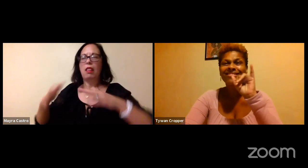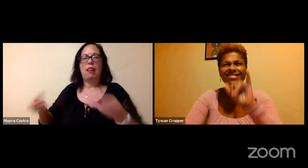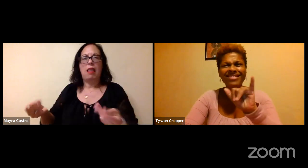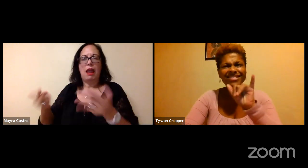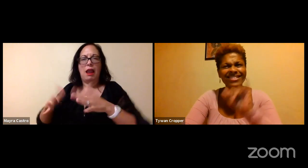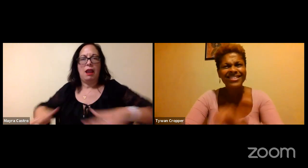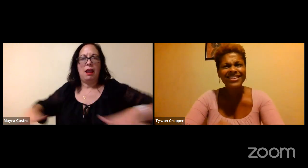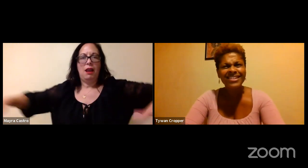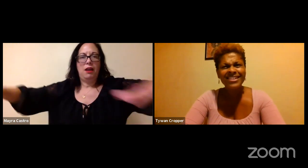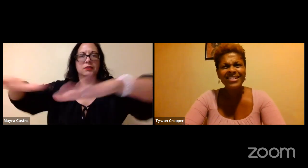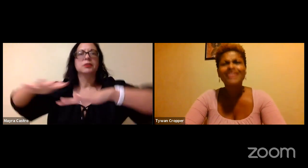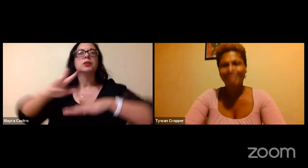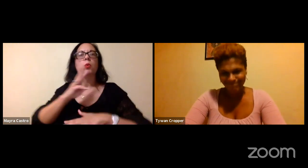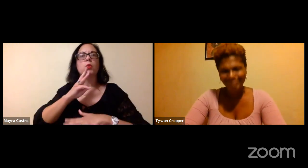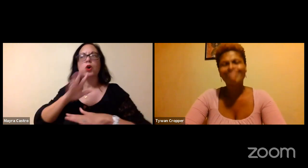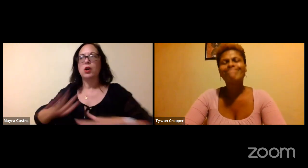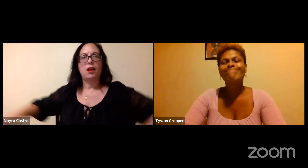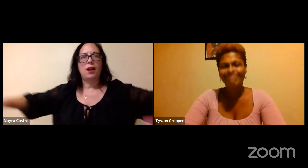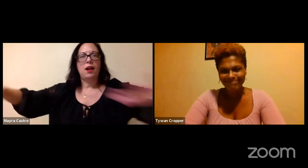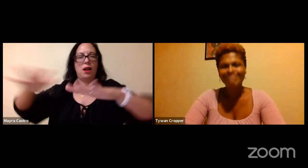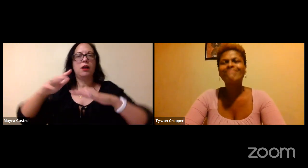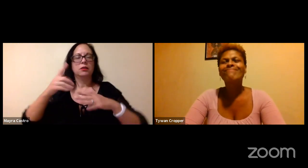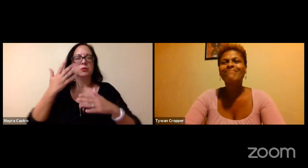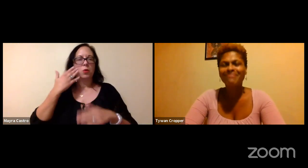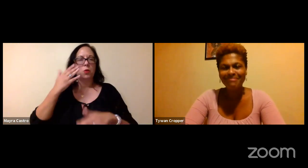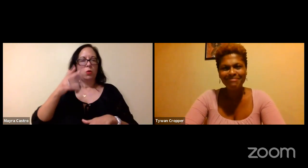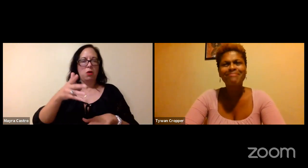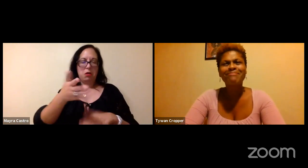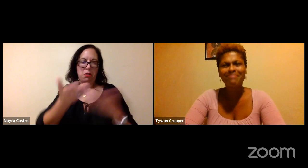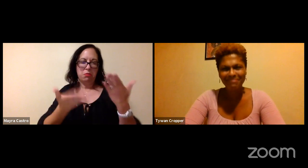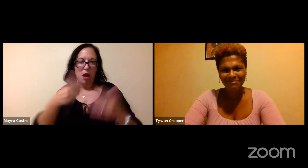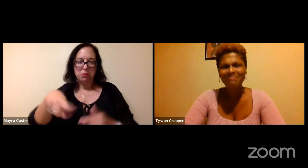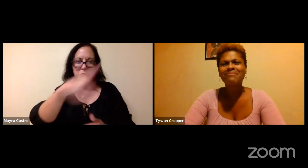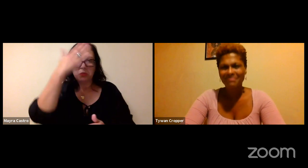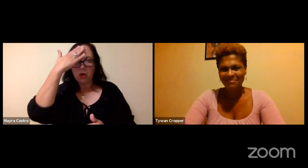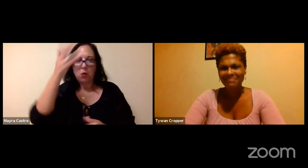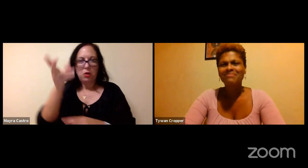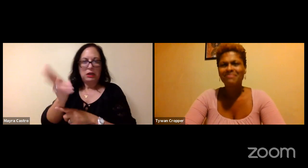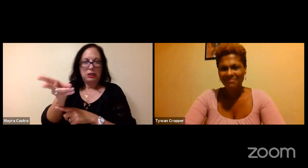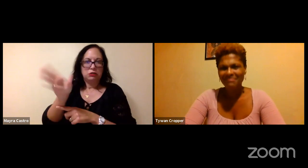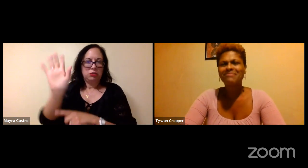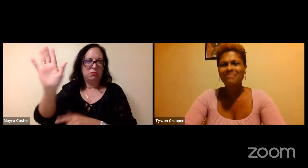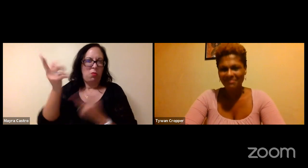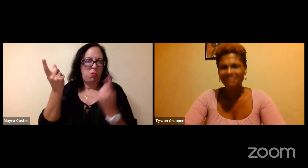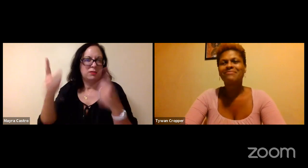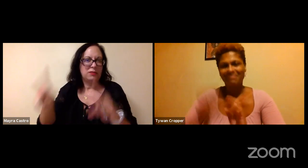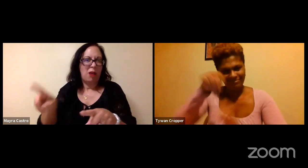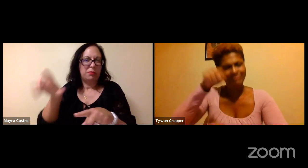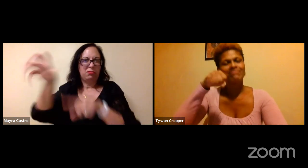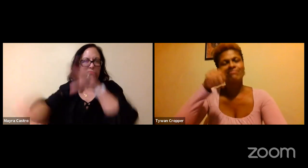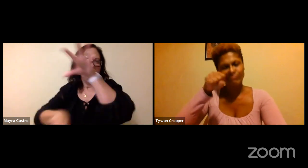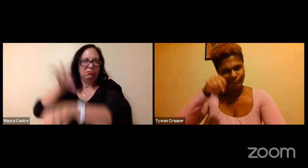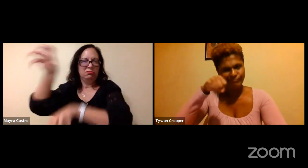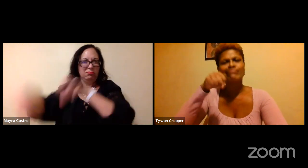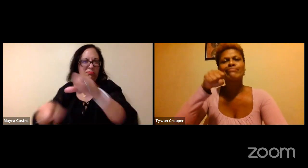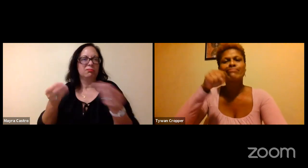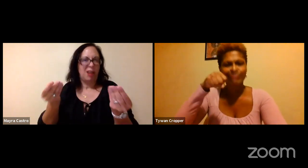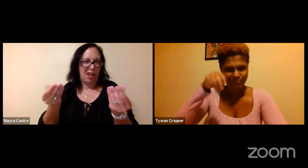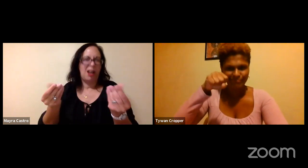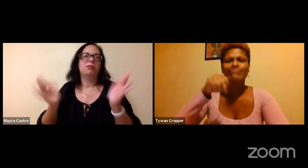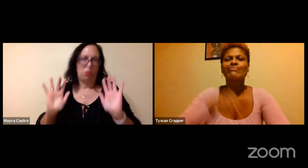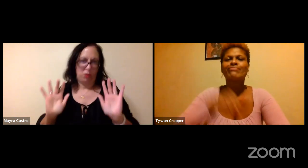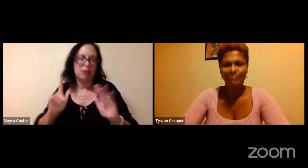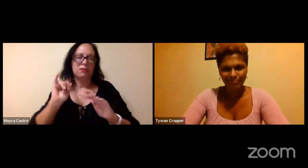not a politically correct sign for those who are actually Native Americans. Okay. I'm sure you guys probably know